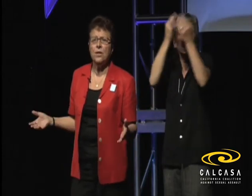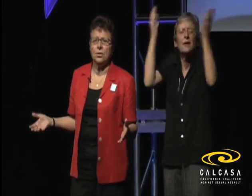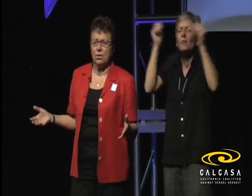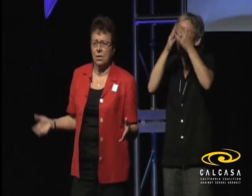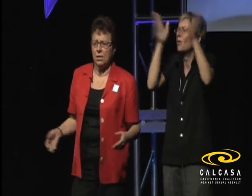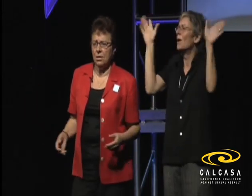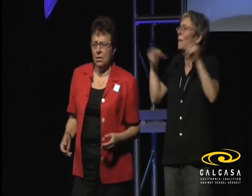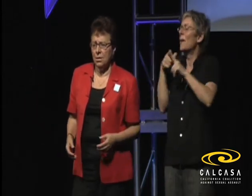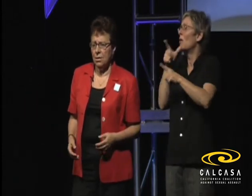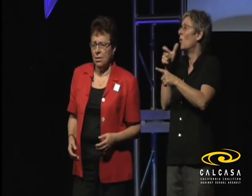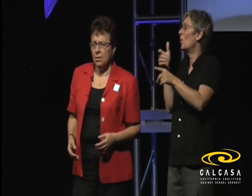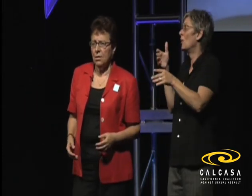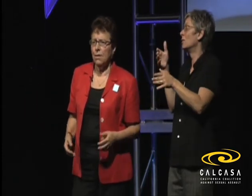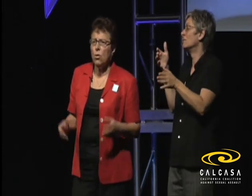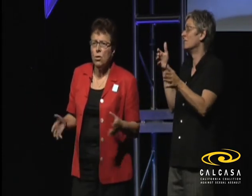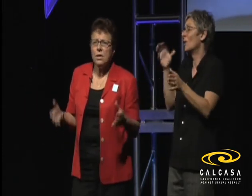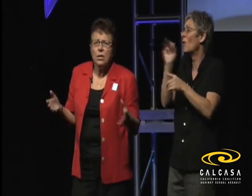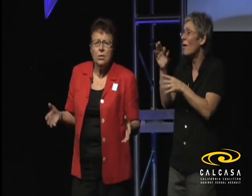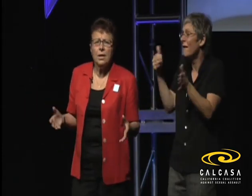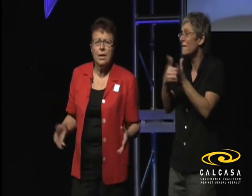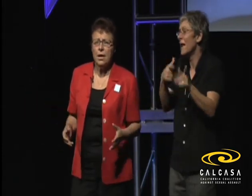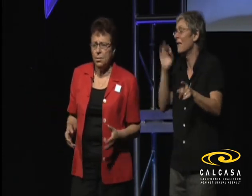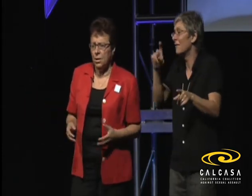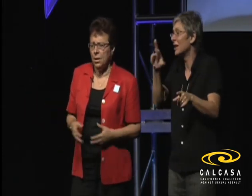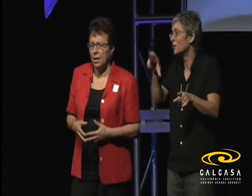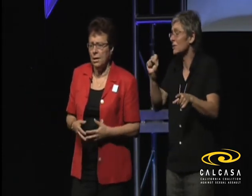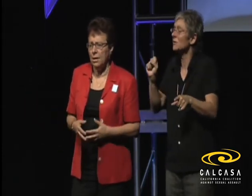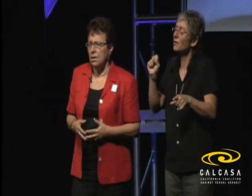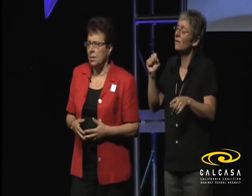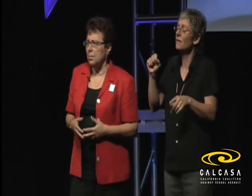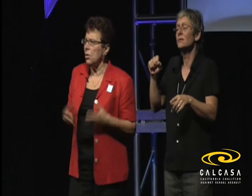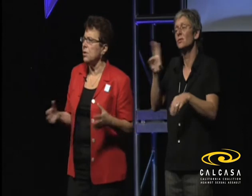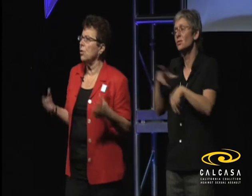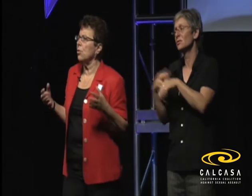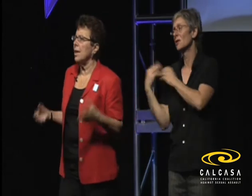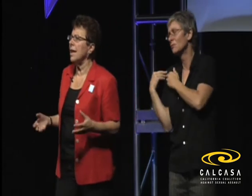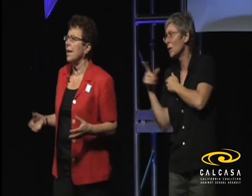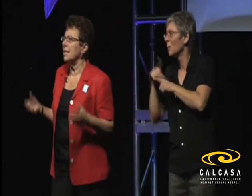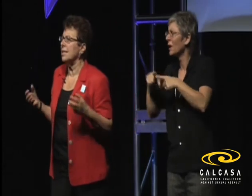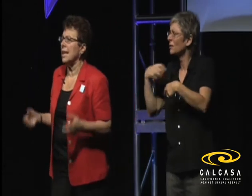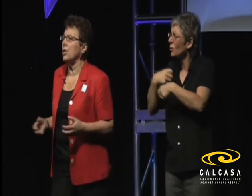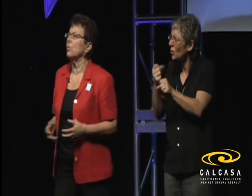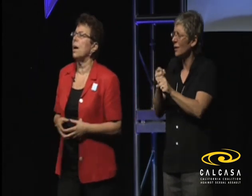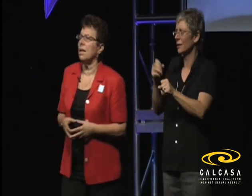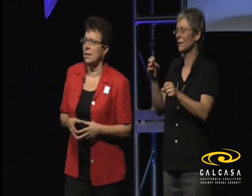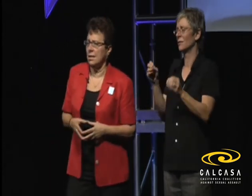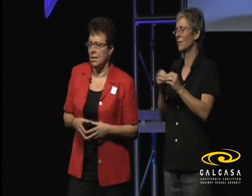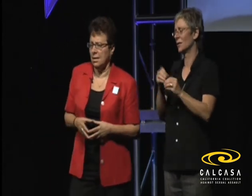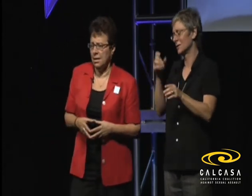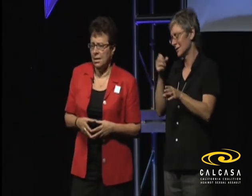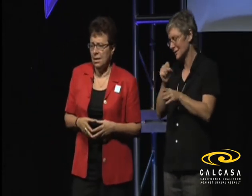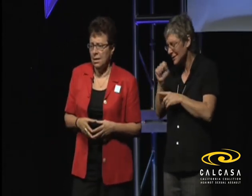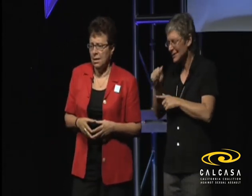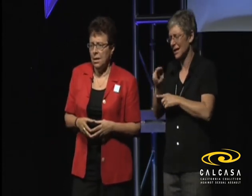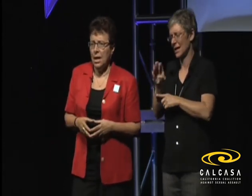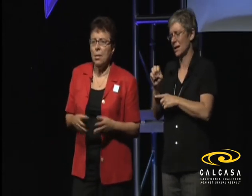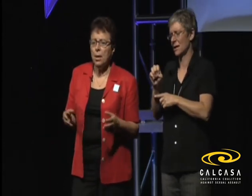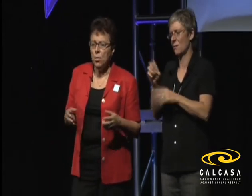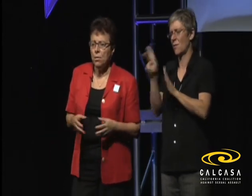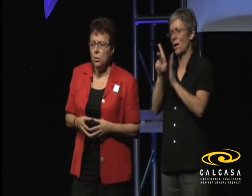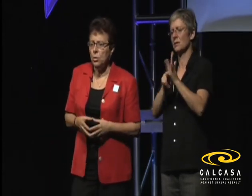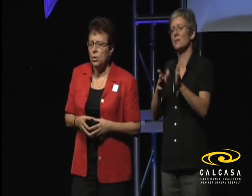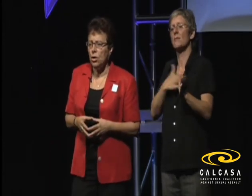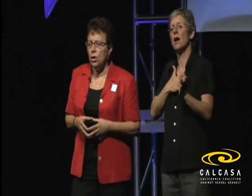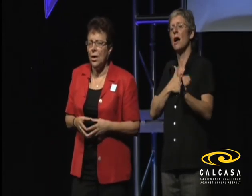about offenders. Of course, including accountability, but also creating saner policies. In